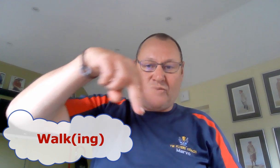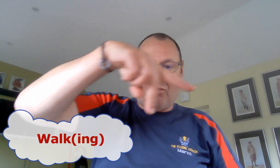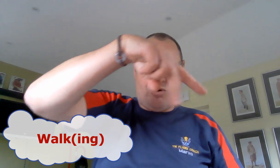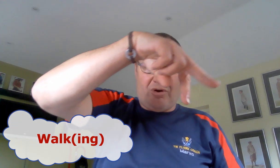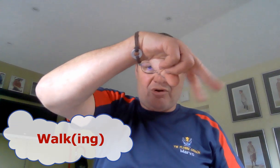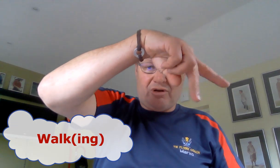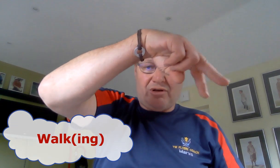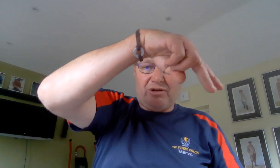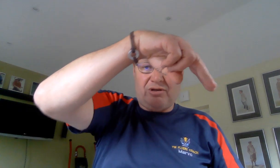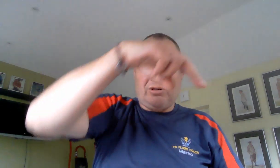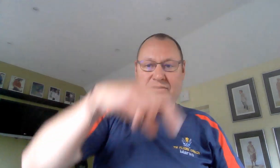Walk.